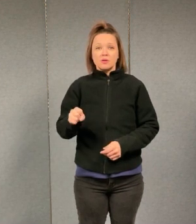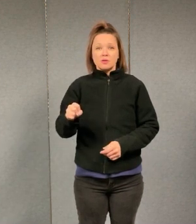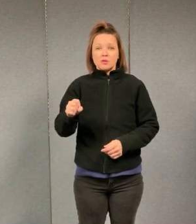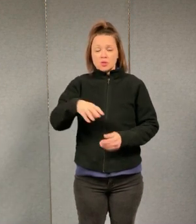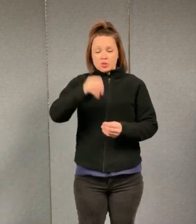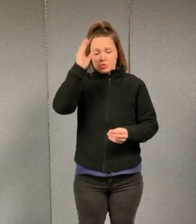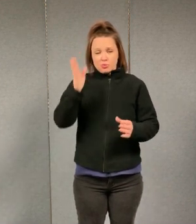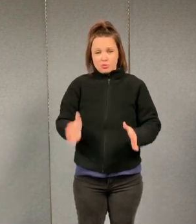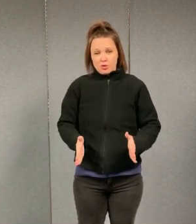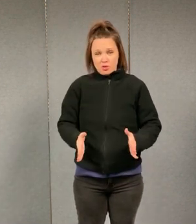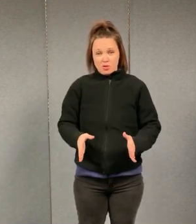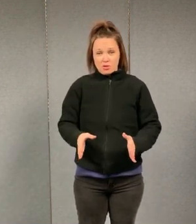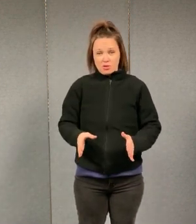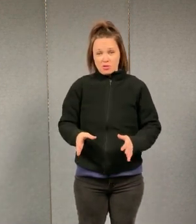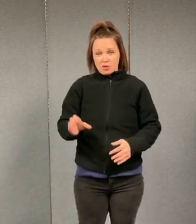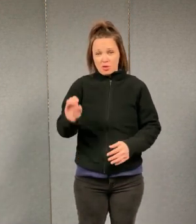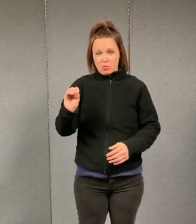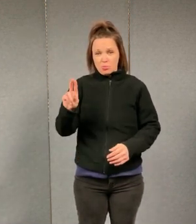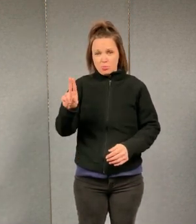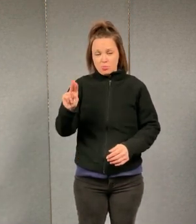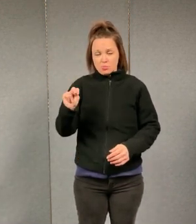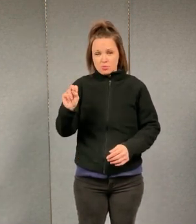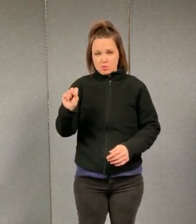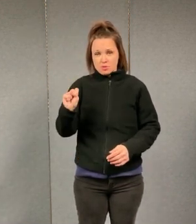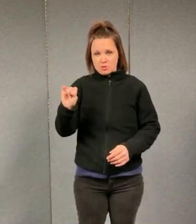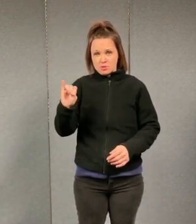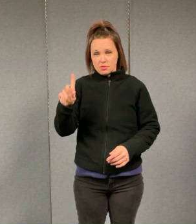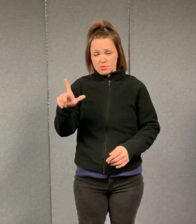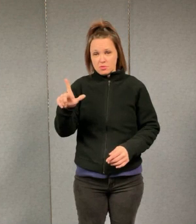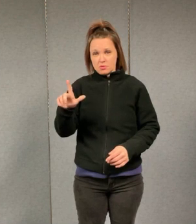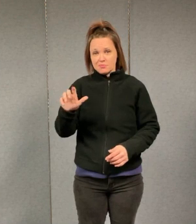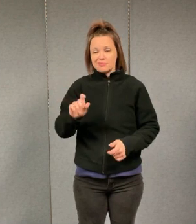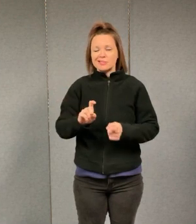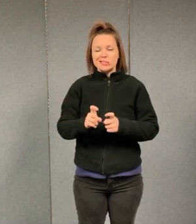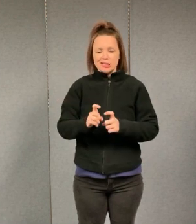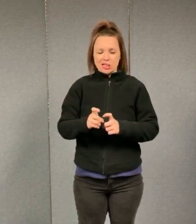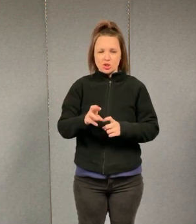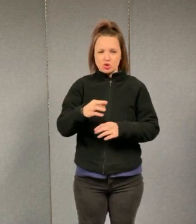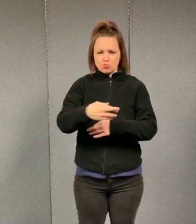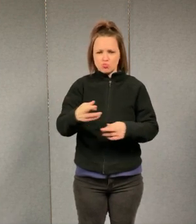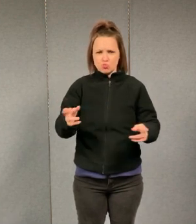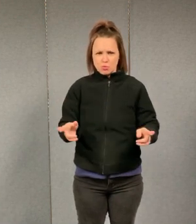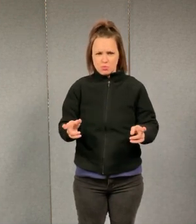the room has changed. So check the bulletin board for new information. I